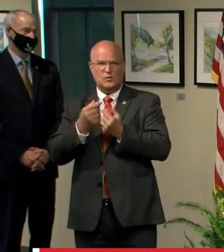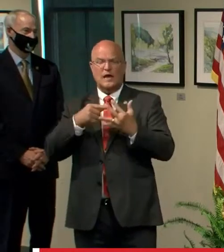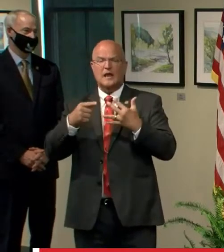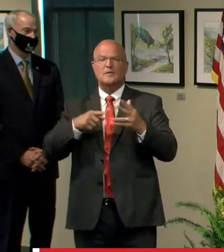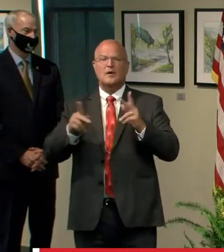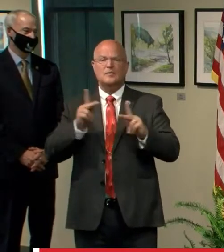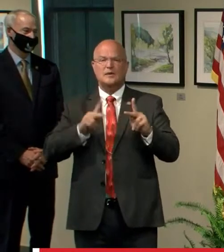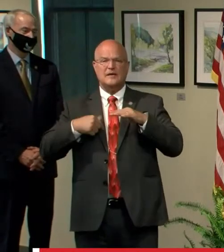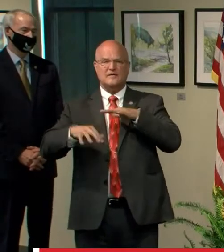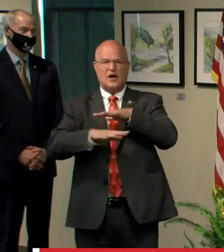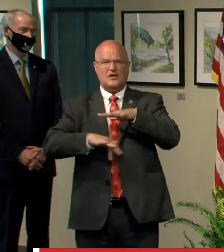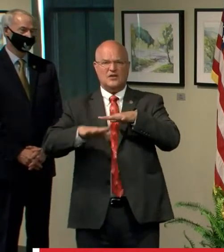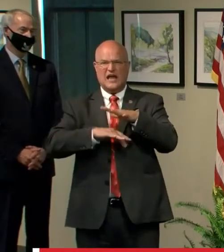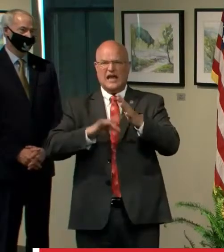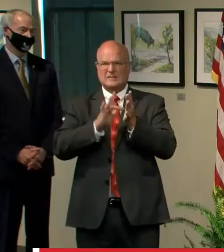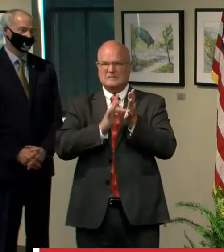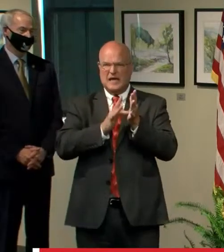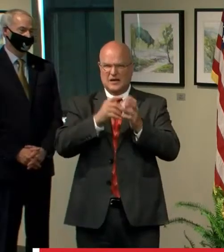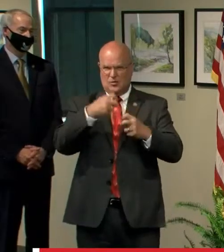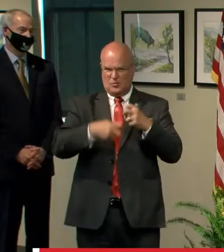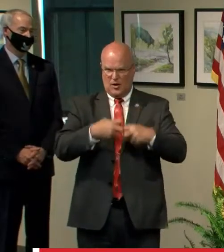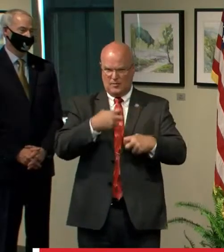those who have underlying medical conditions.